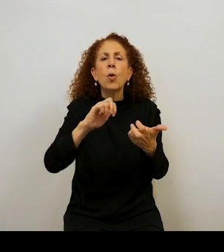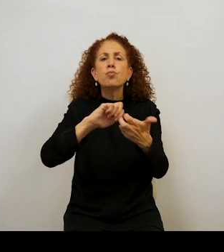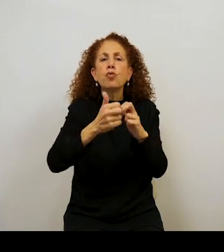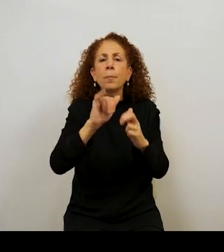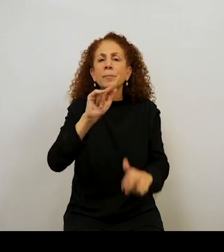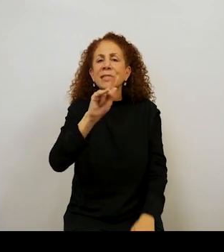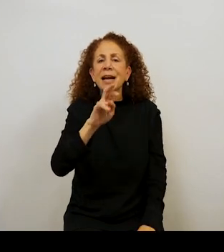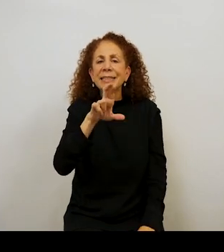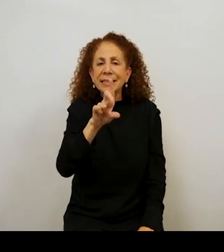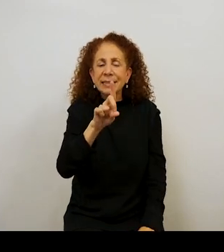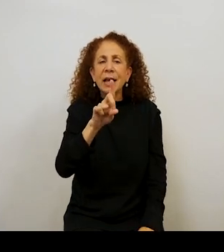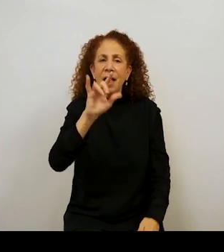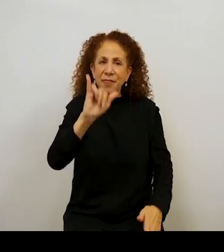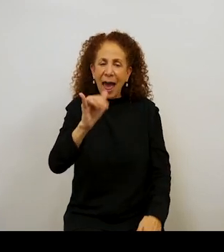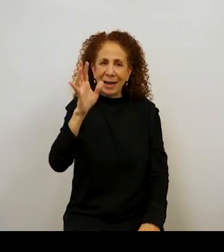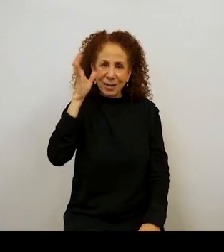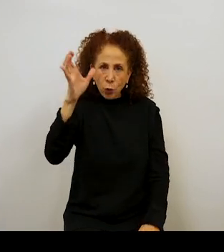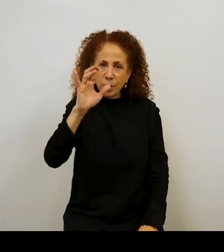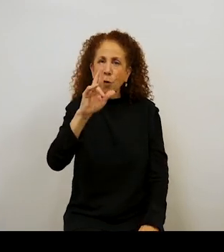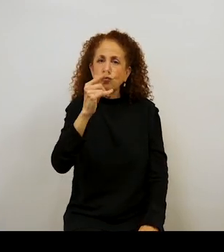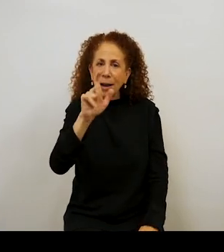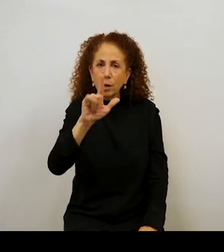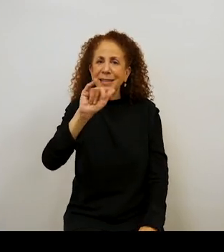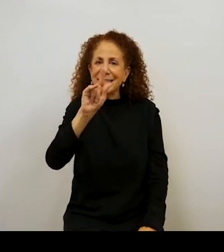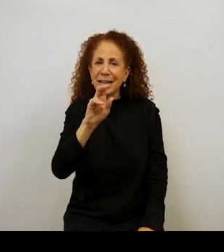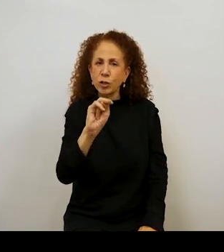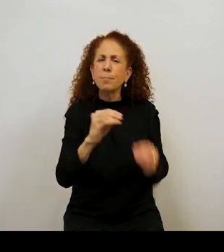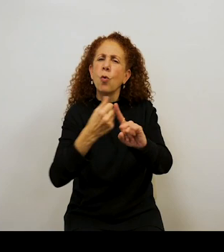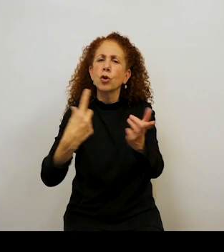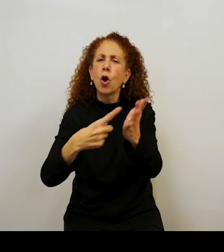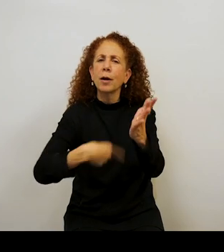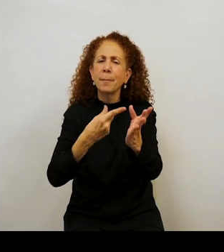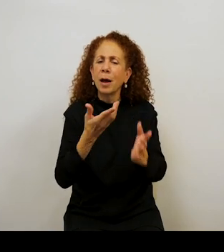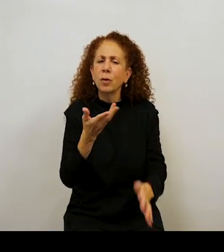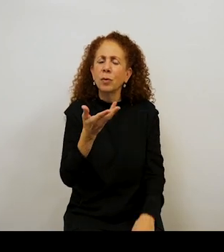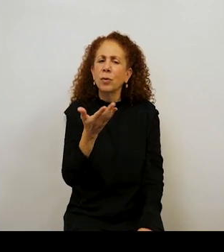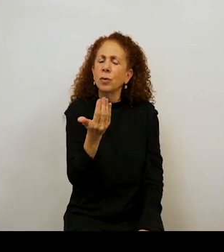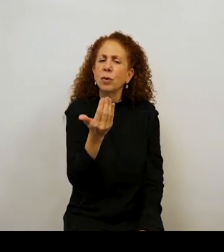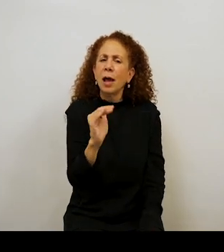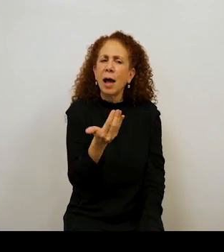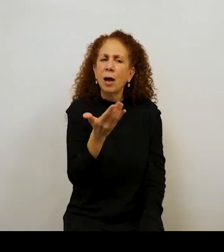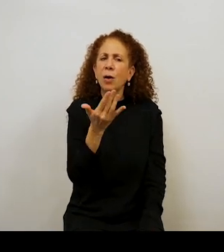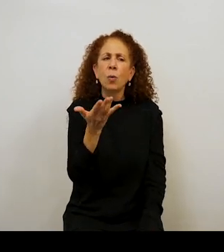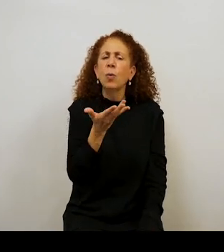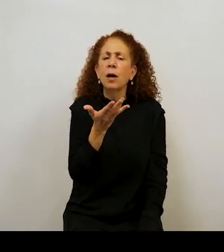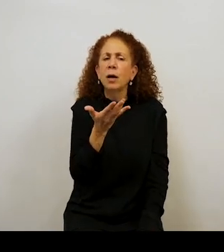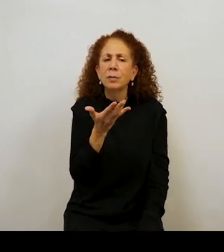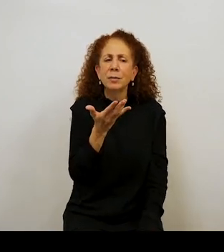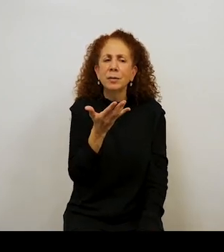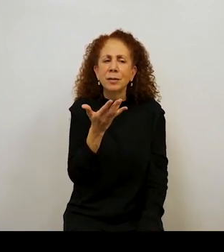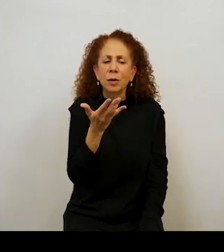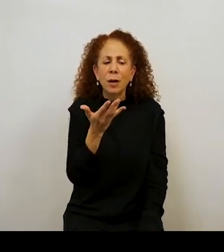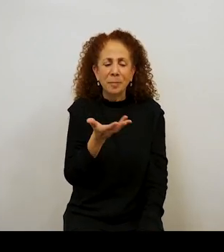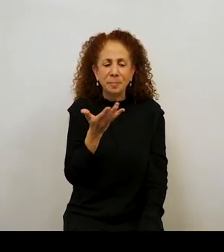that notion of radicalization, and if you can speak a little bit more about what is sort of